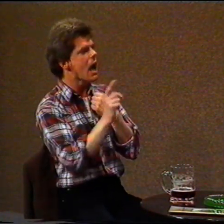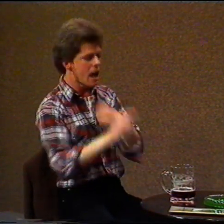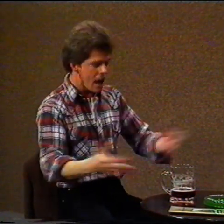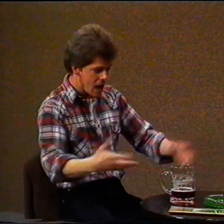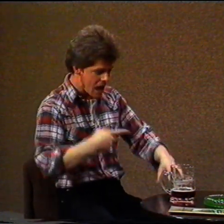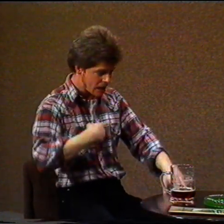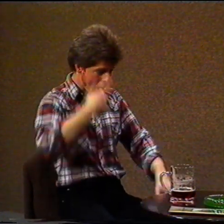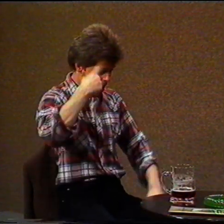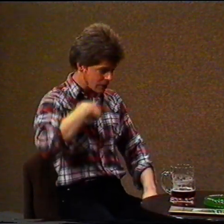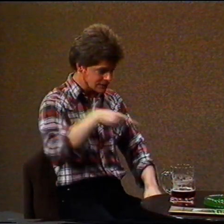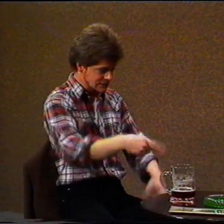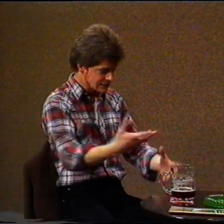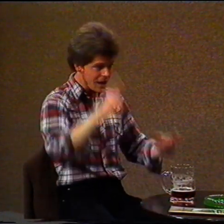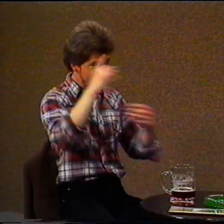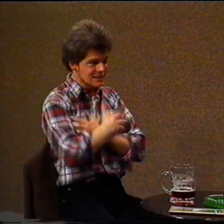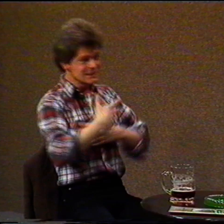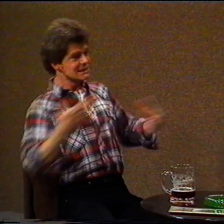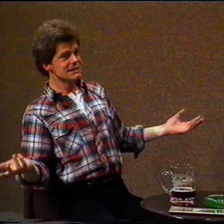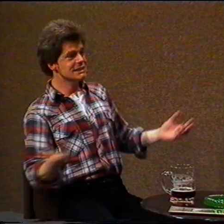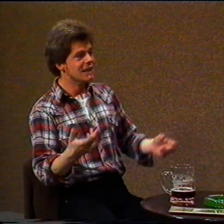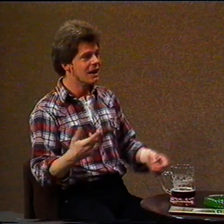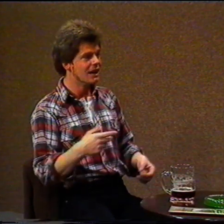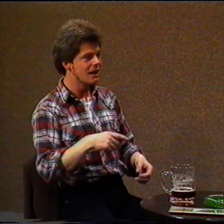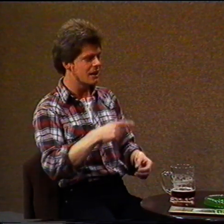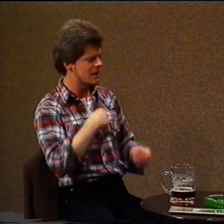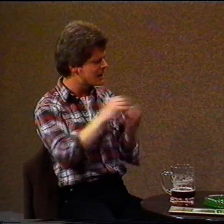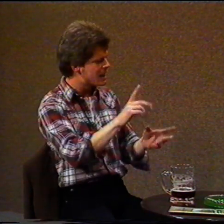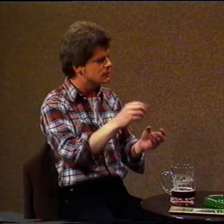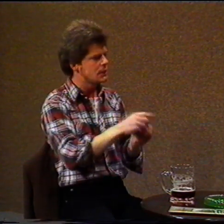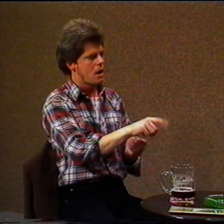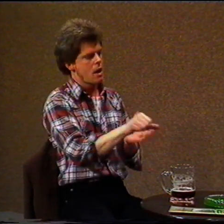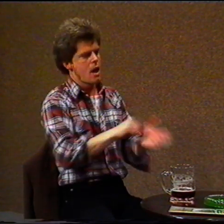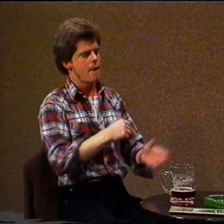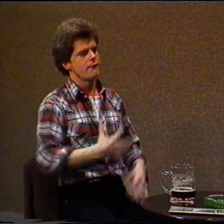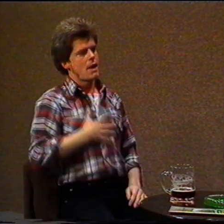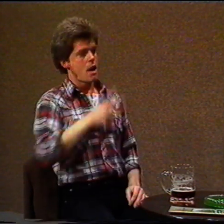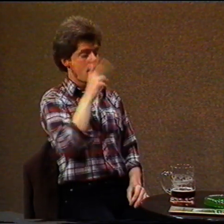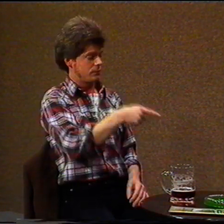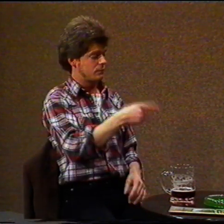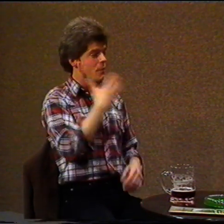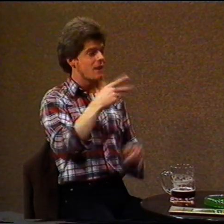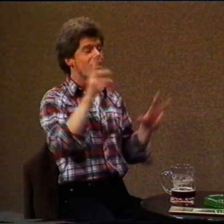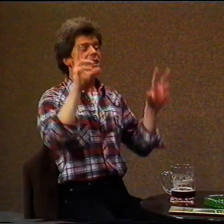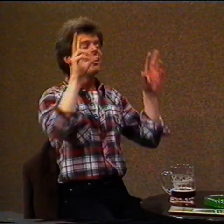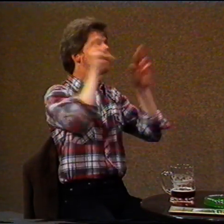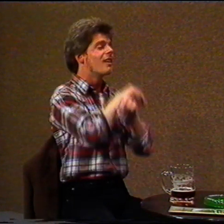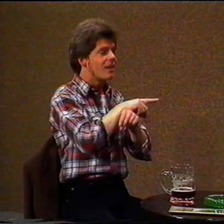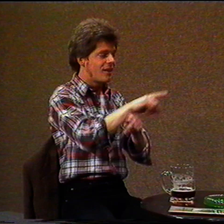What's it about? We thought you might have been unconscious or... And then they found out what really had happened when